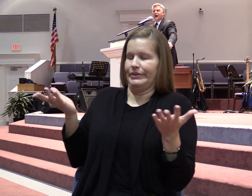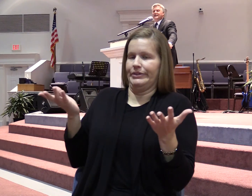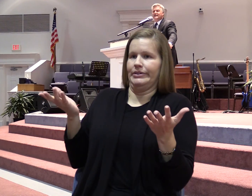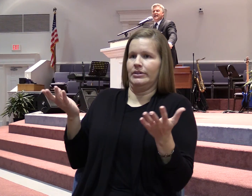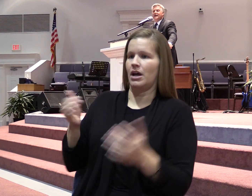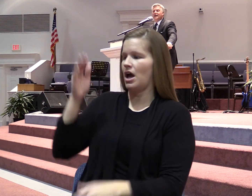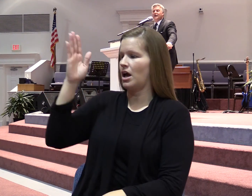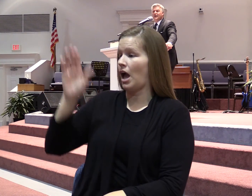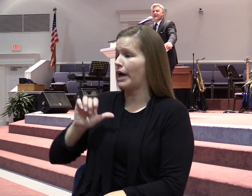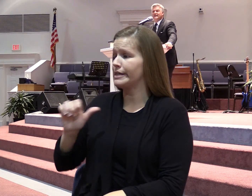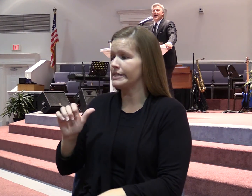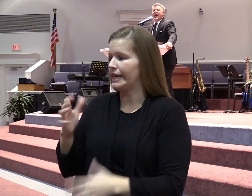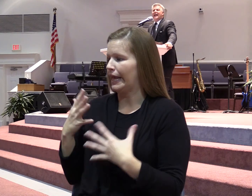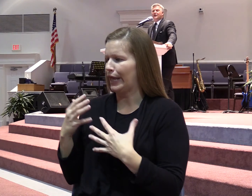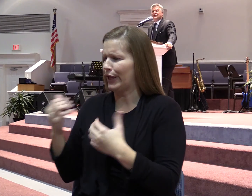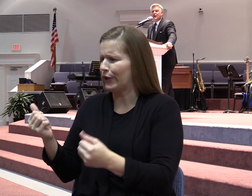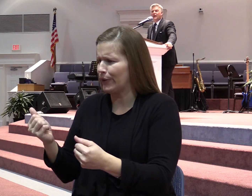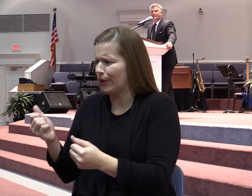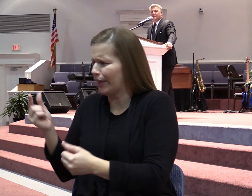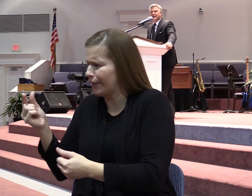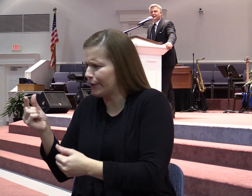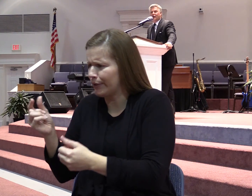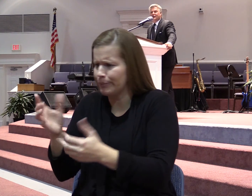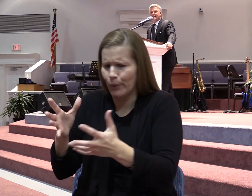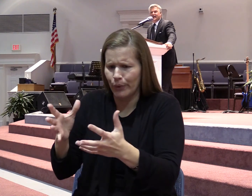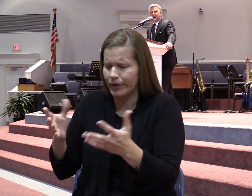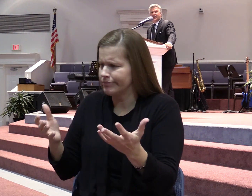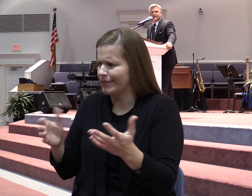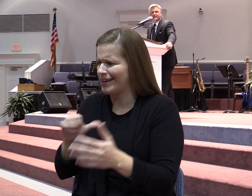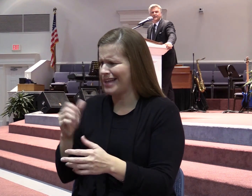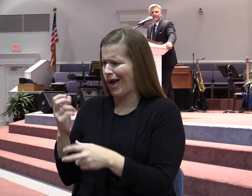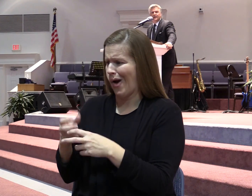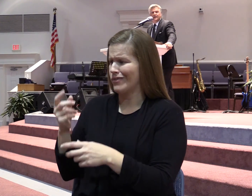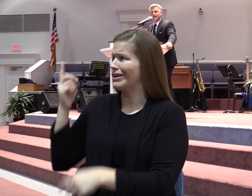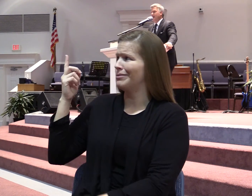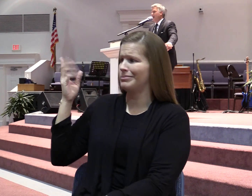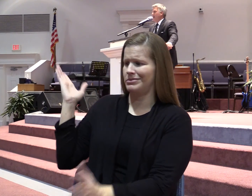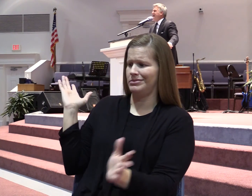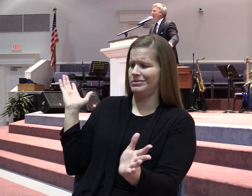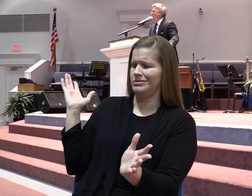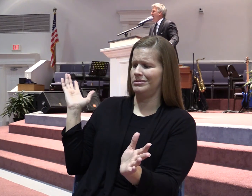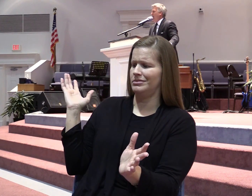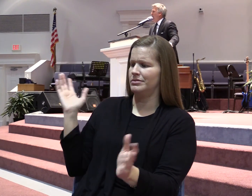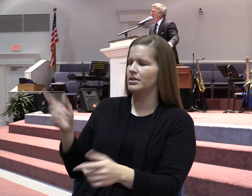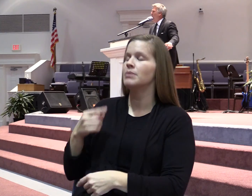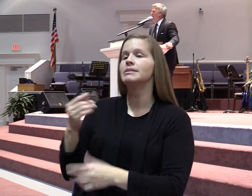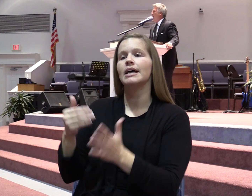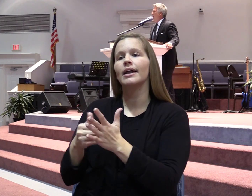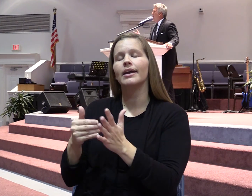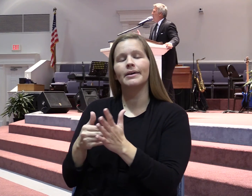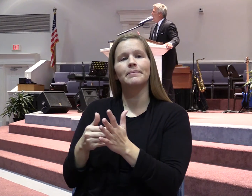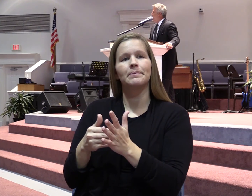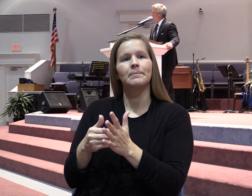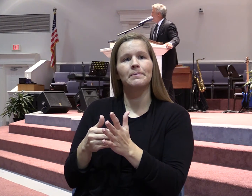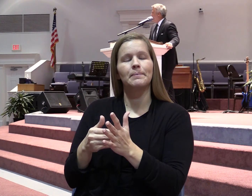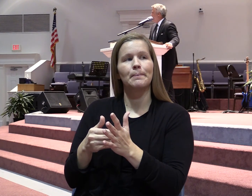Because God doesn't heal in degrees, and there is no level of difficulty in God. Let me say it again, there are no